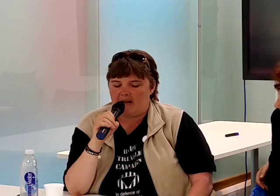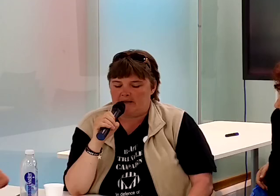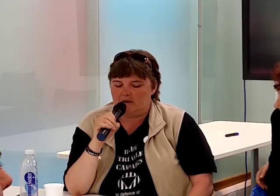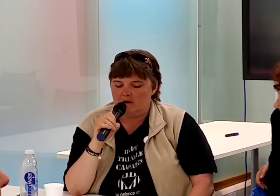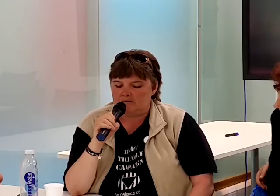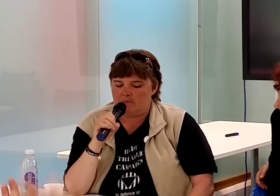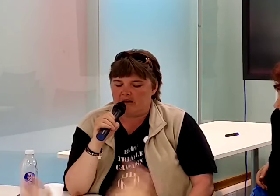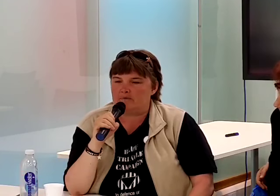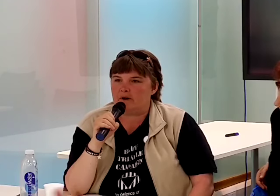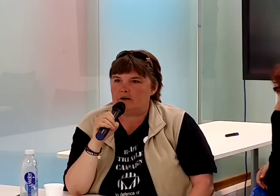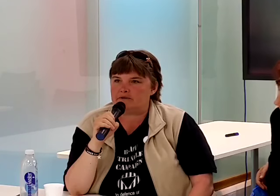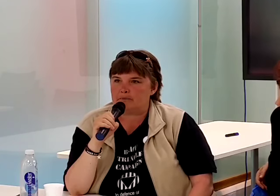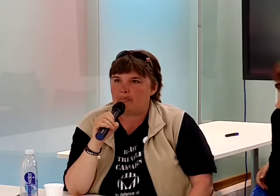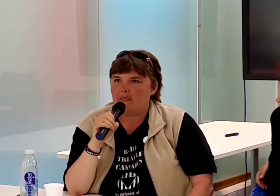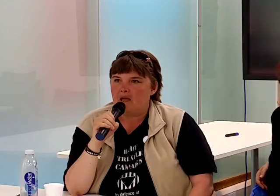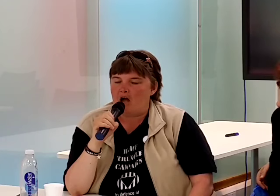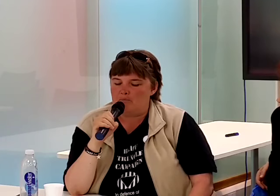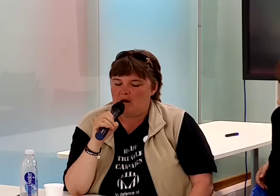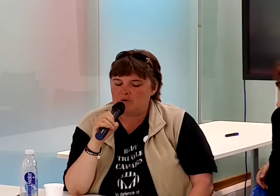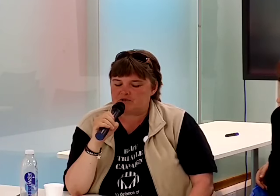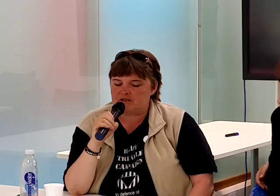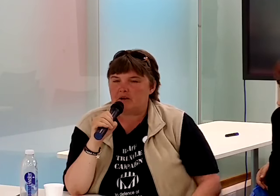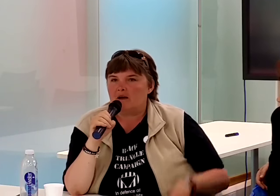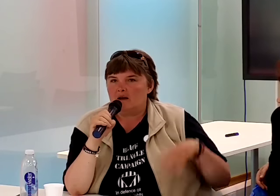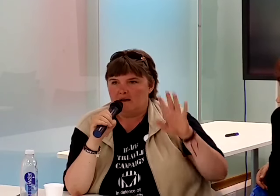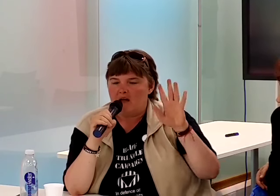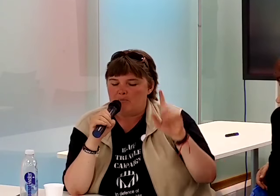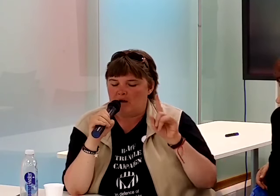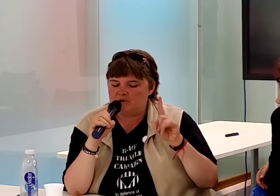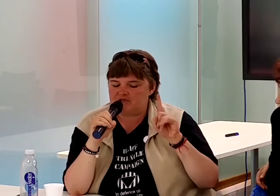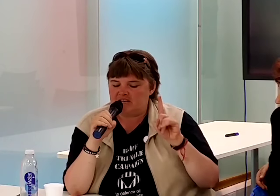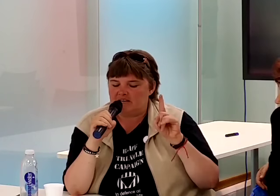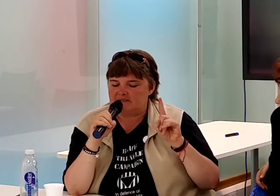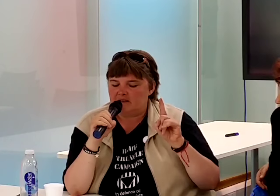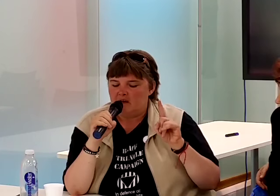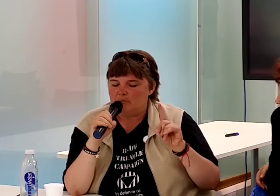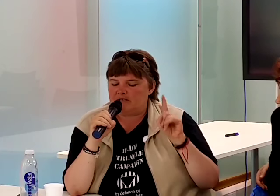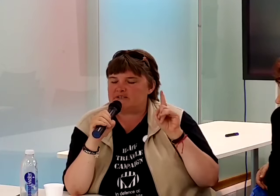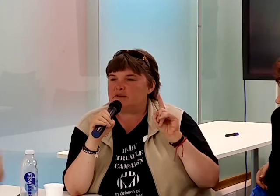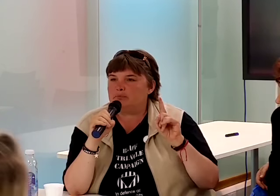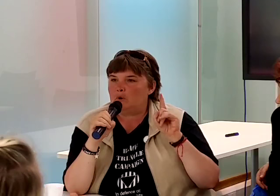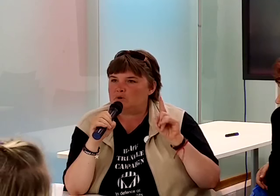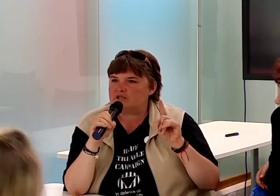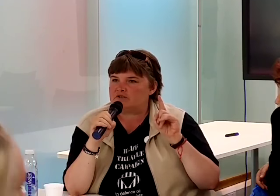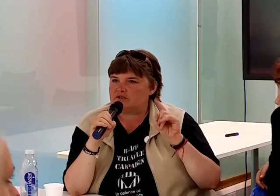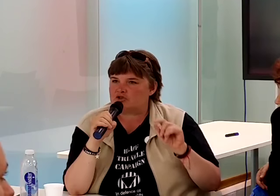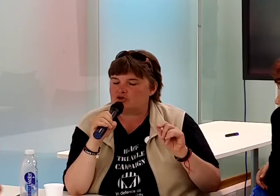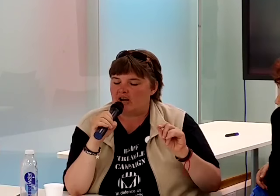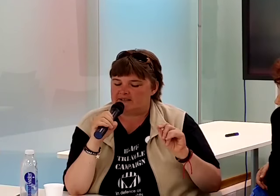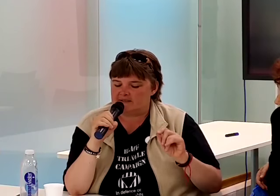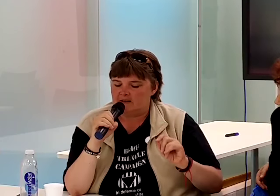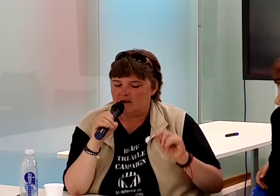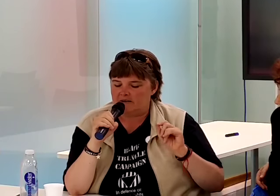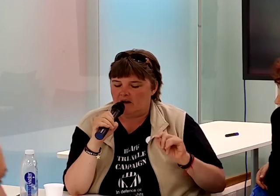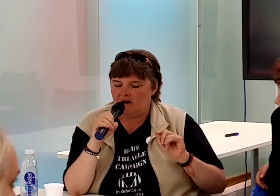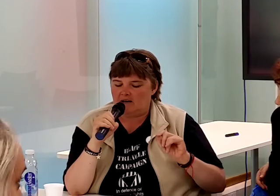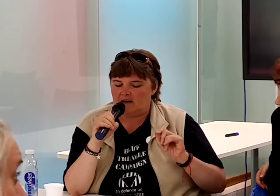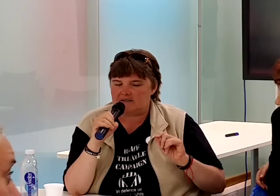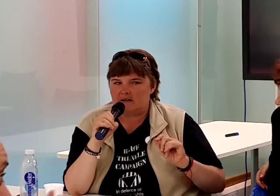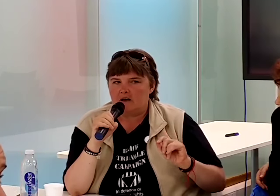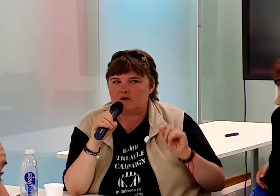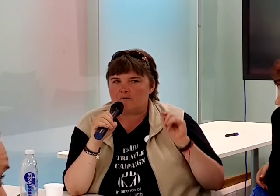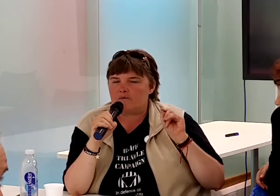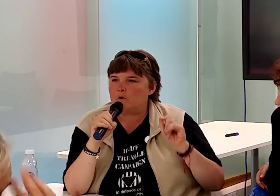to abstain from that vote. And most did. But it's important to stress